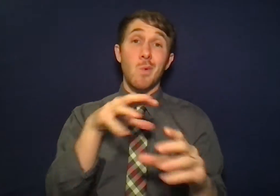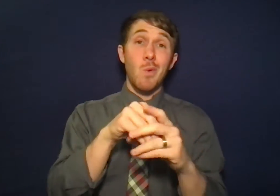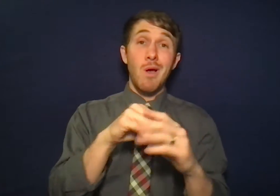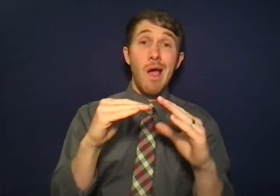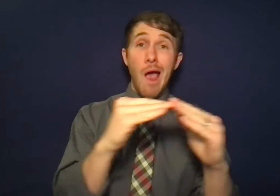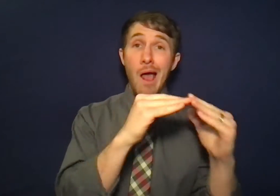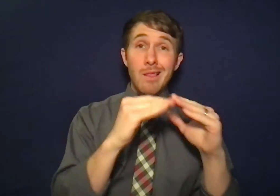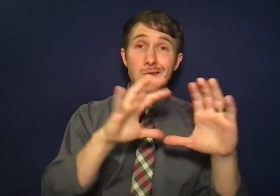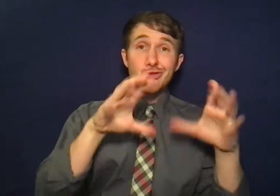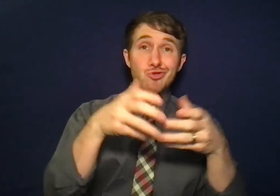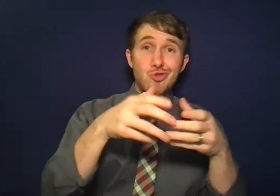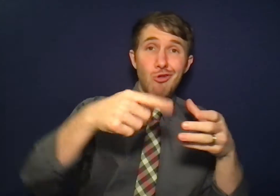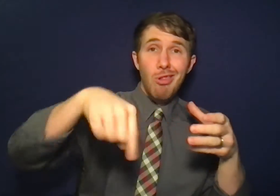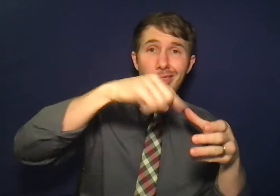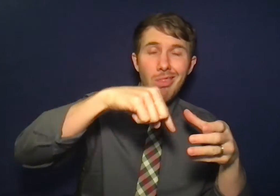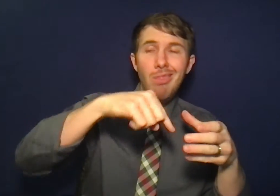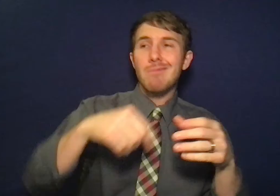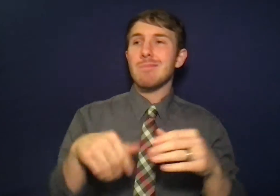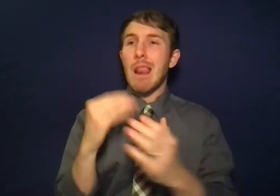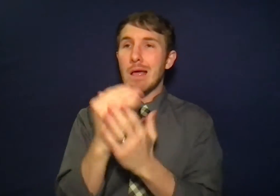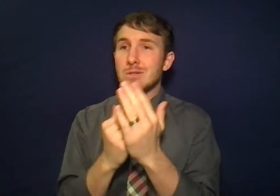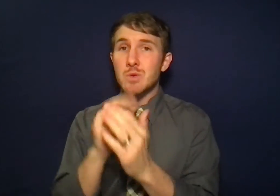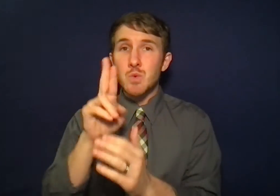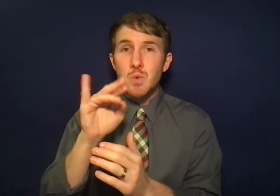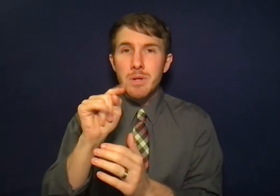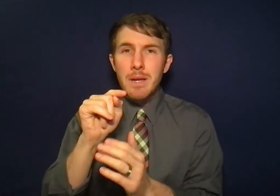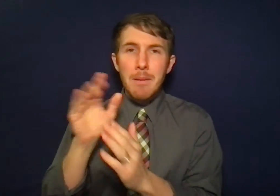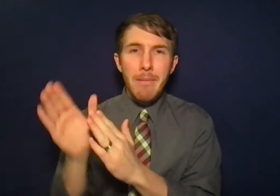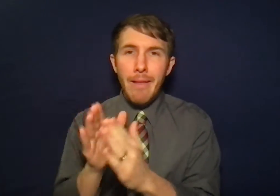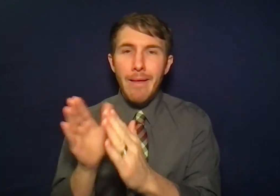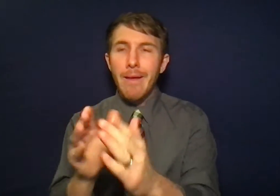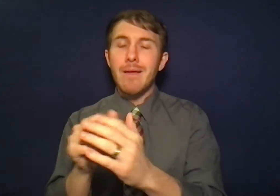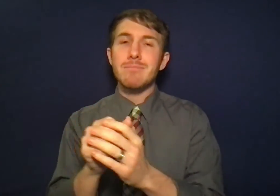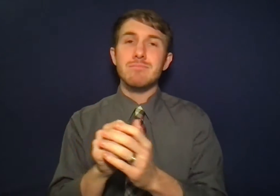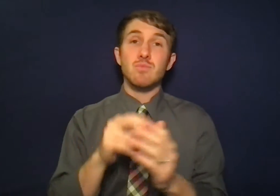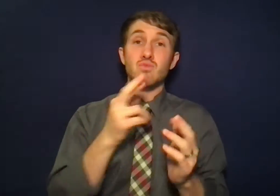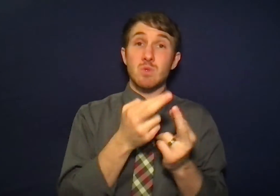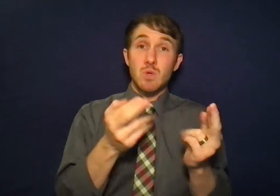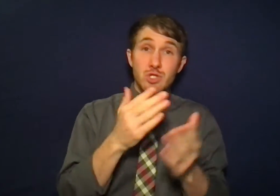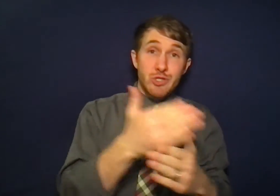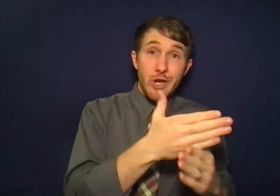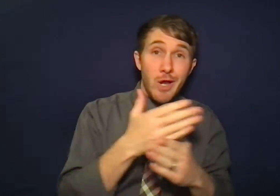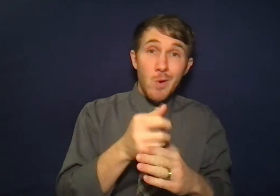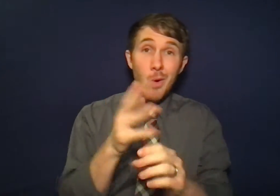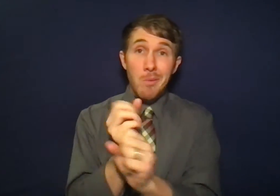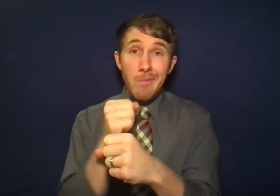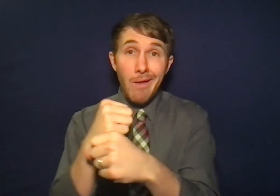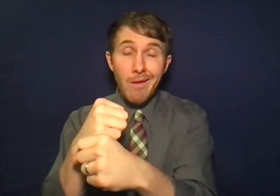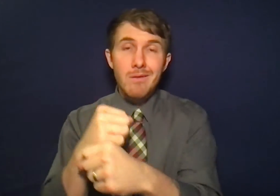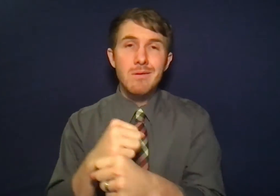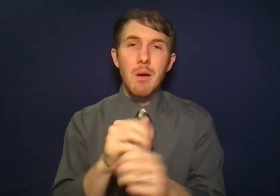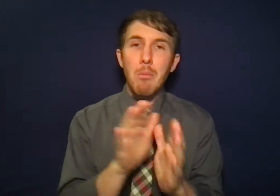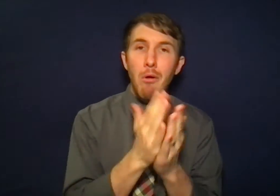circles, lesson and unit plans, resource sharing or creation, book or video